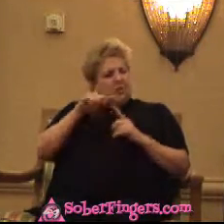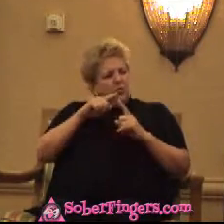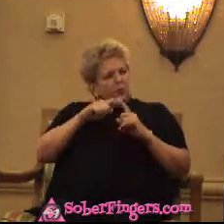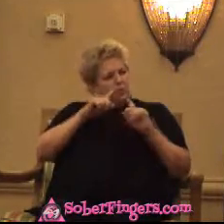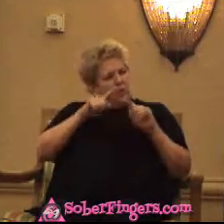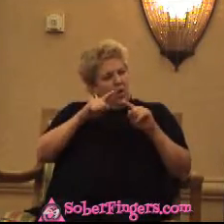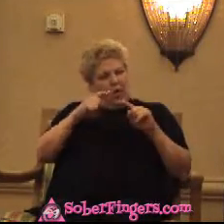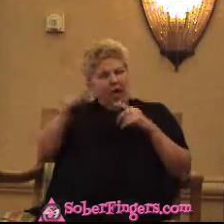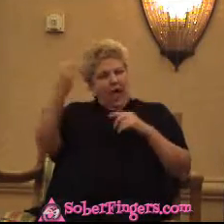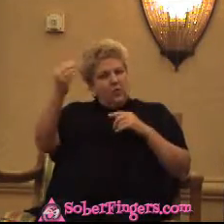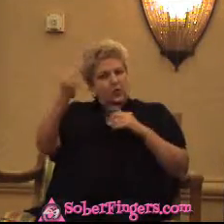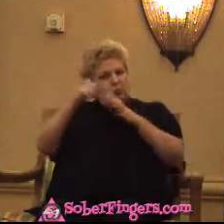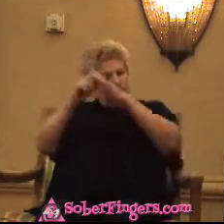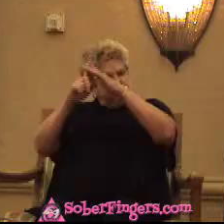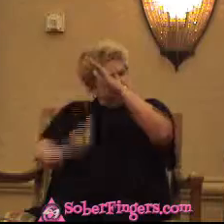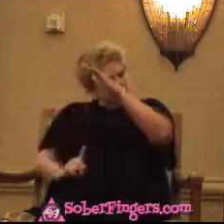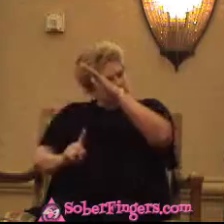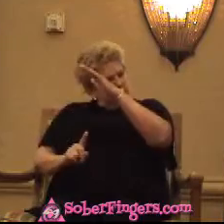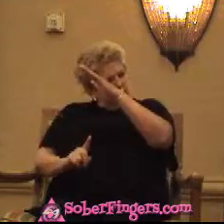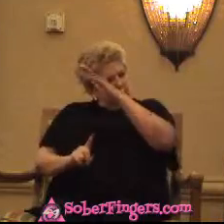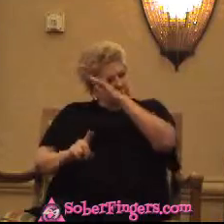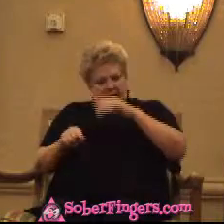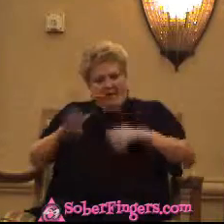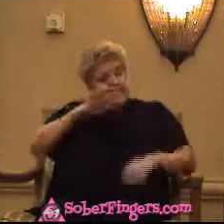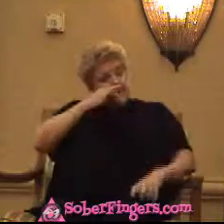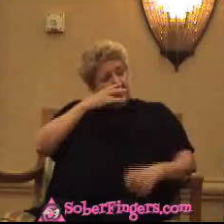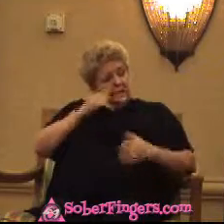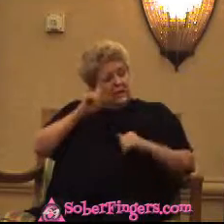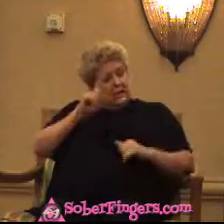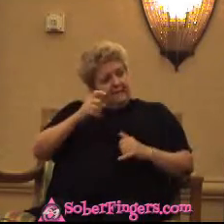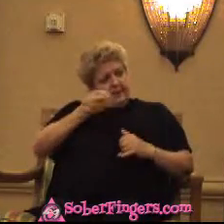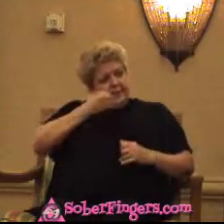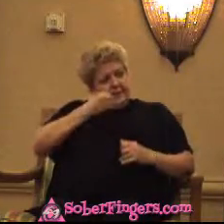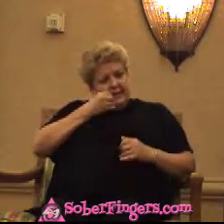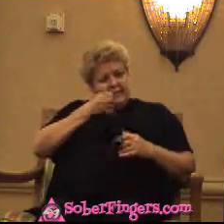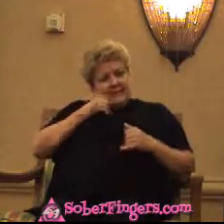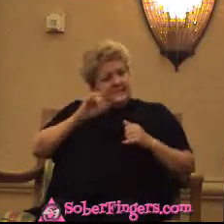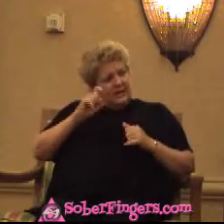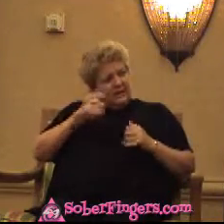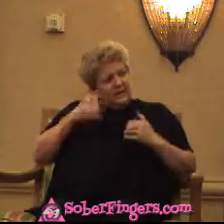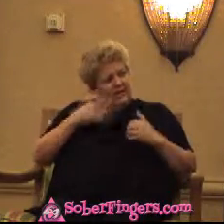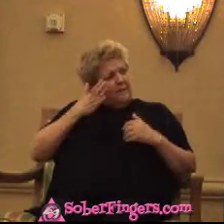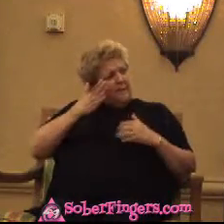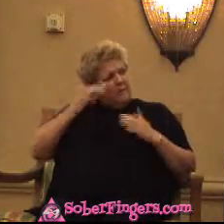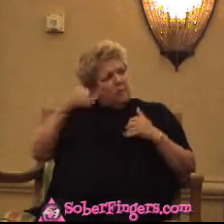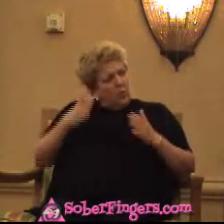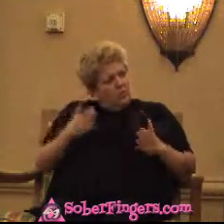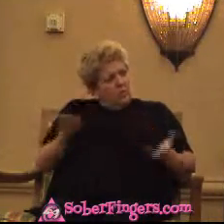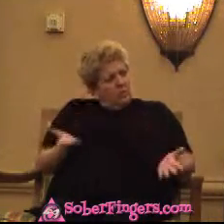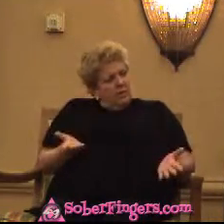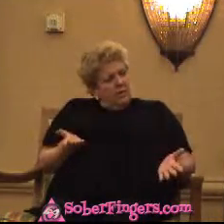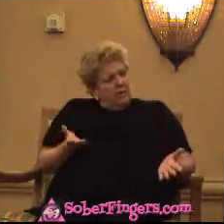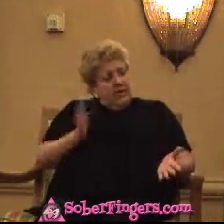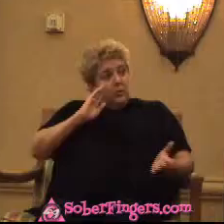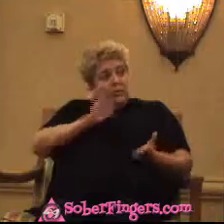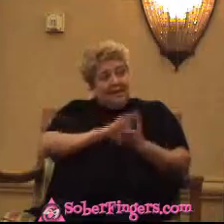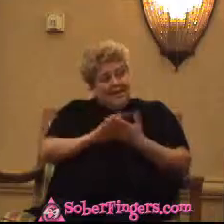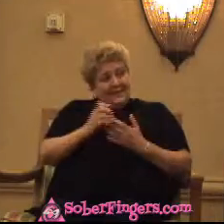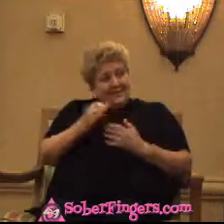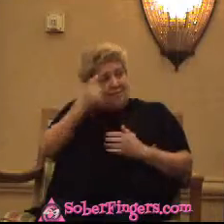and you disappear, these kids still got to eat, they still got to have a bedroom to sleep in. It'd be nice if you thought about that once in a while. My